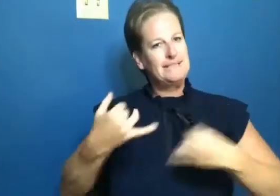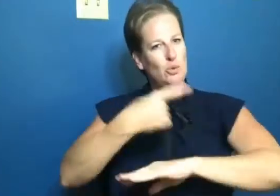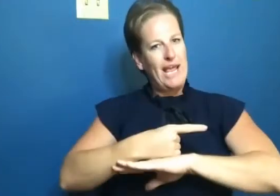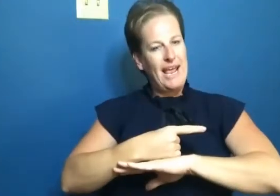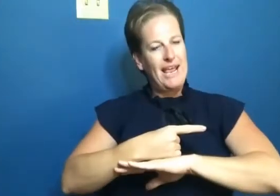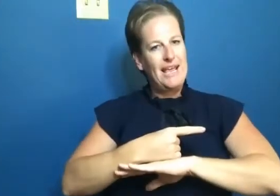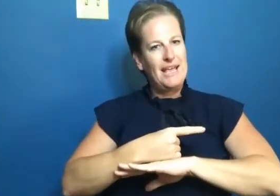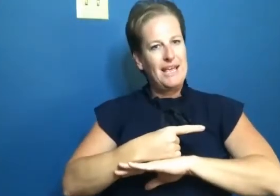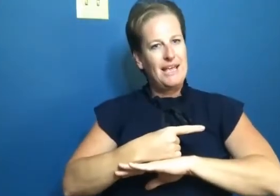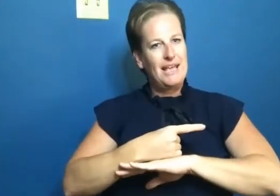you know, when